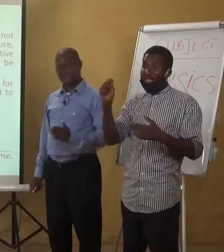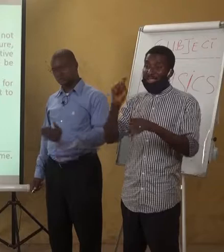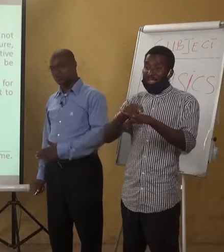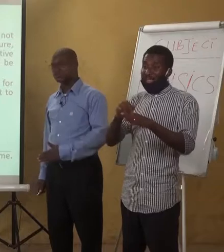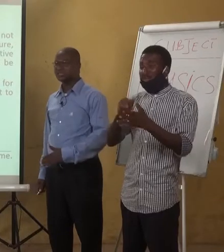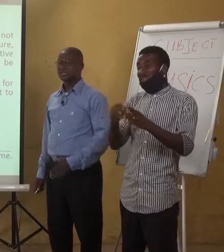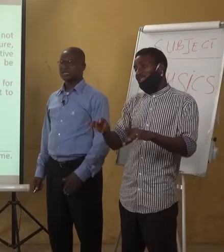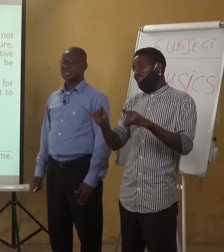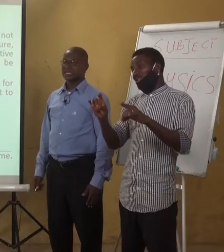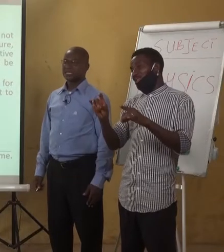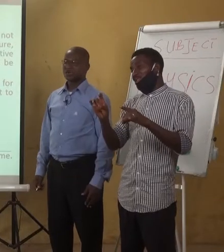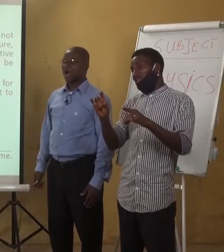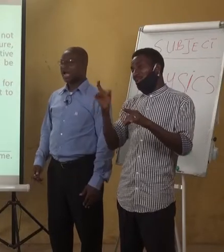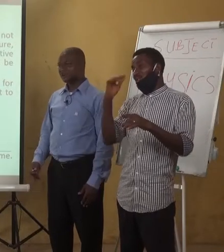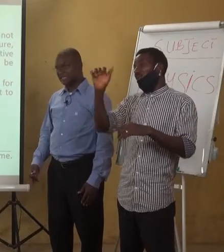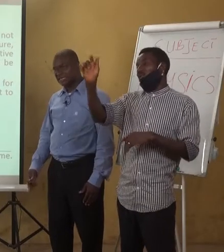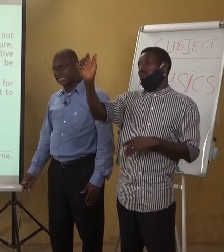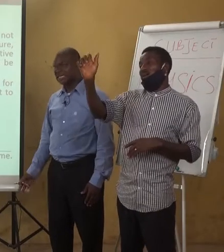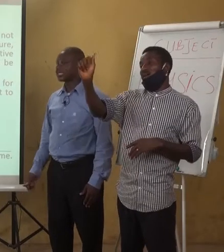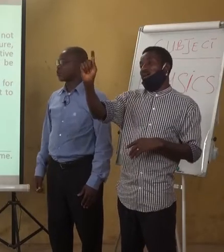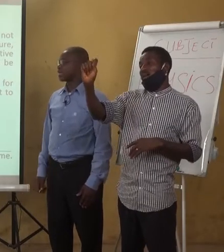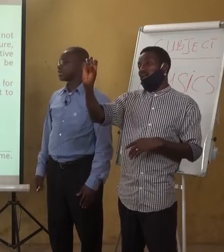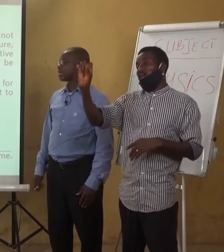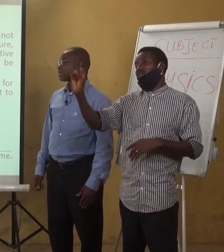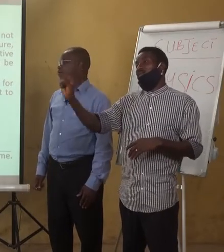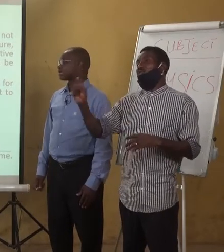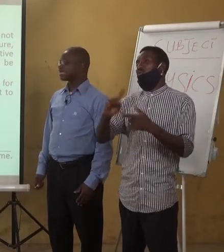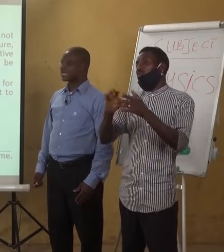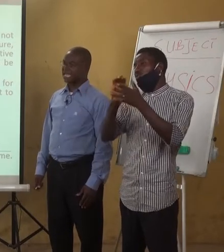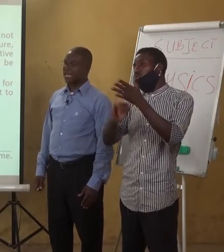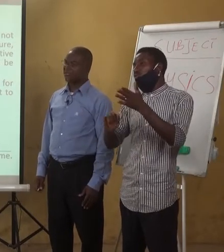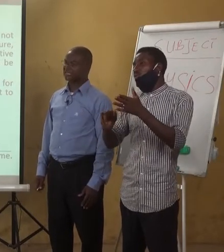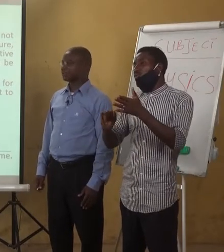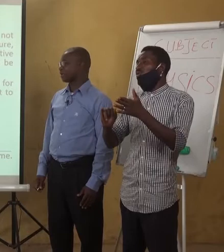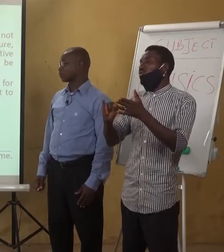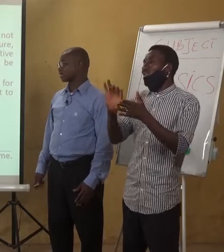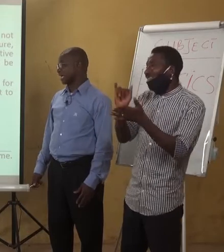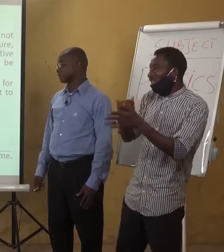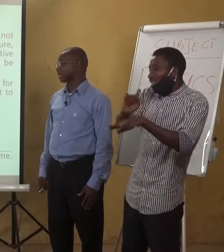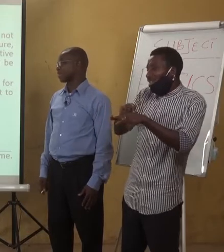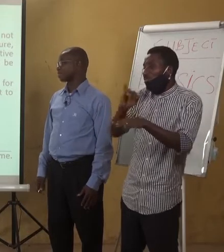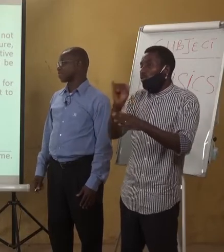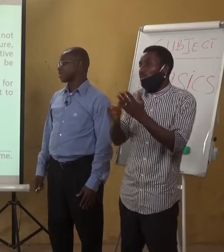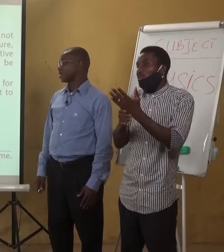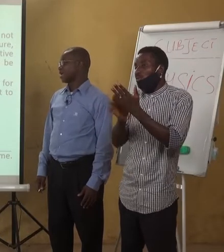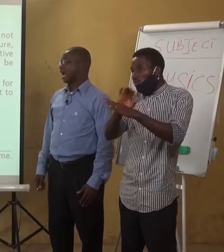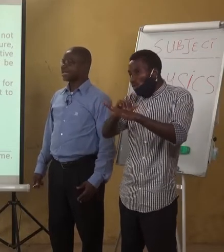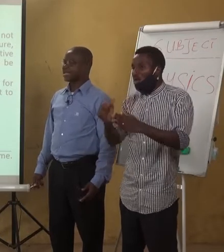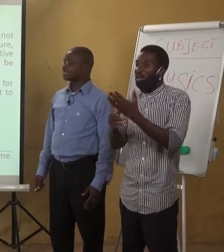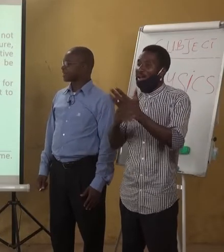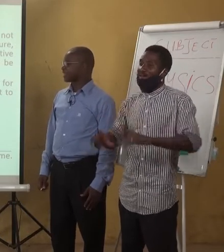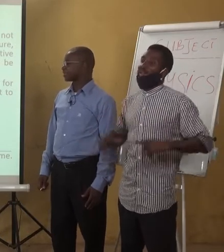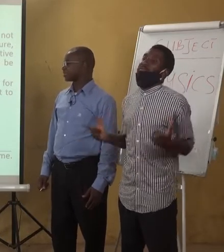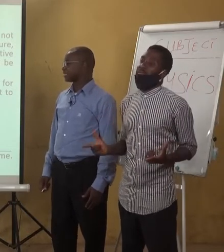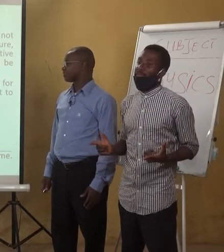have reduced or have decayed away, we say that time is referred to as half-life. And